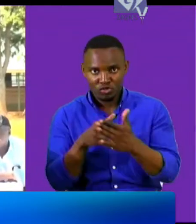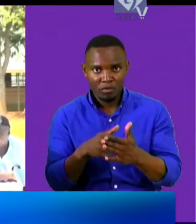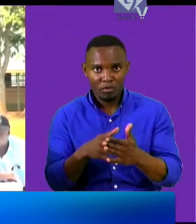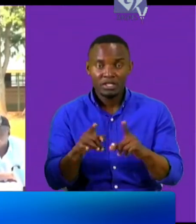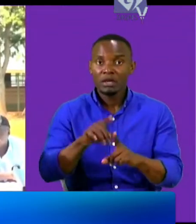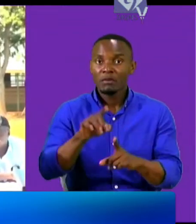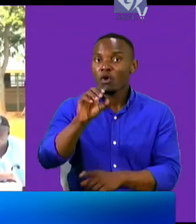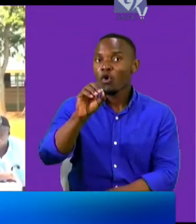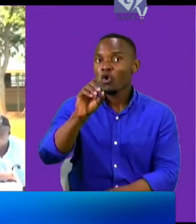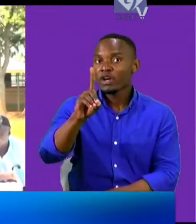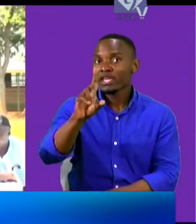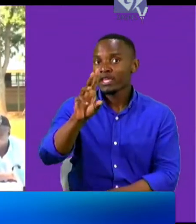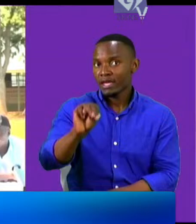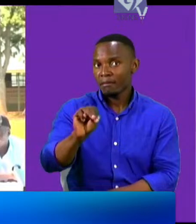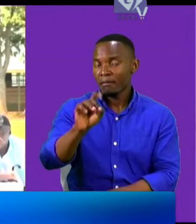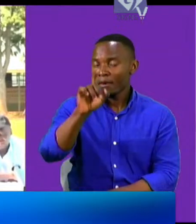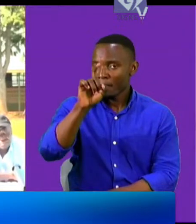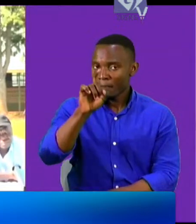must be reasonable,